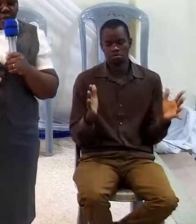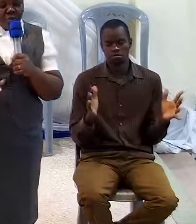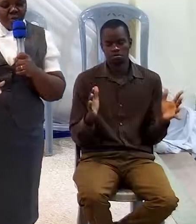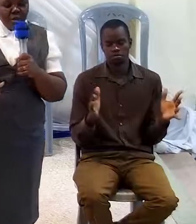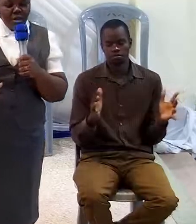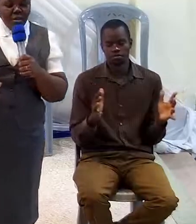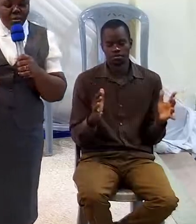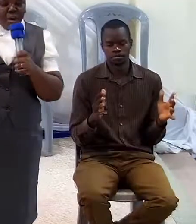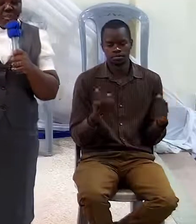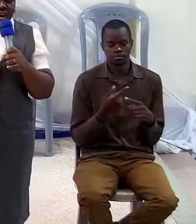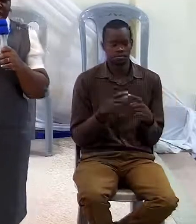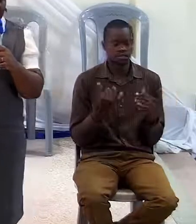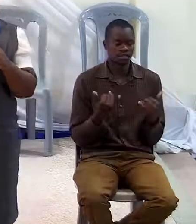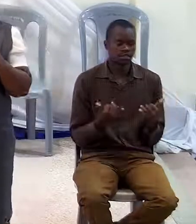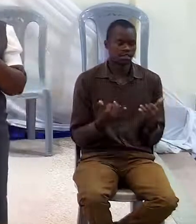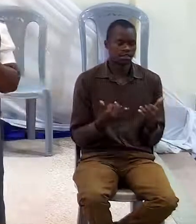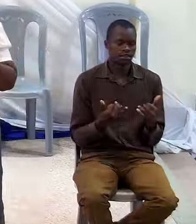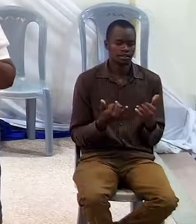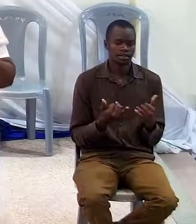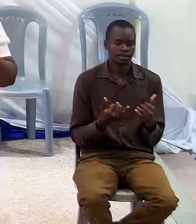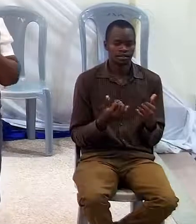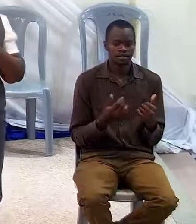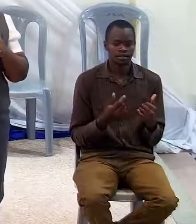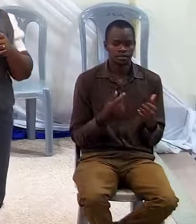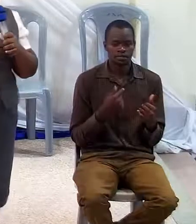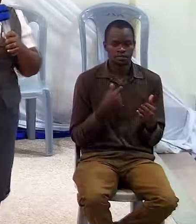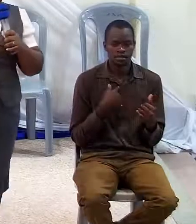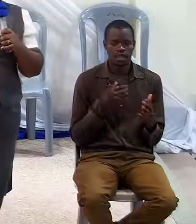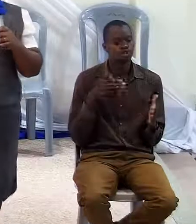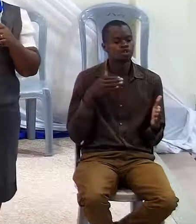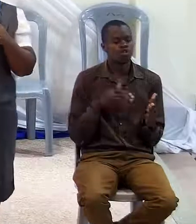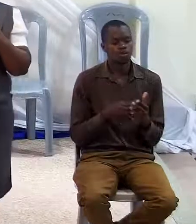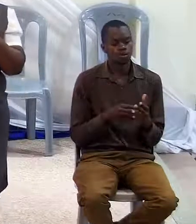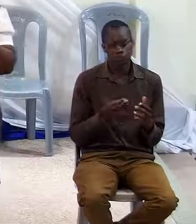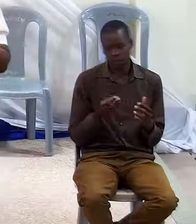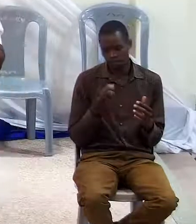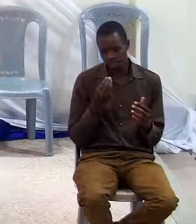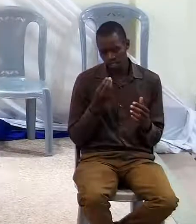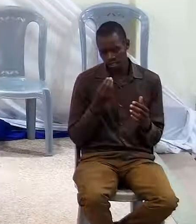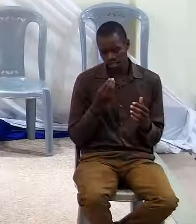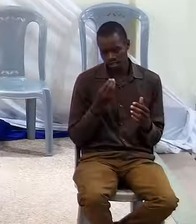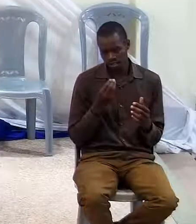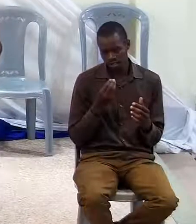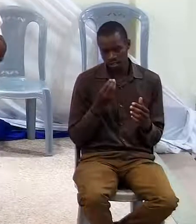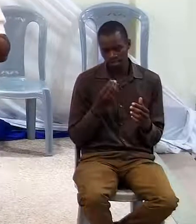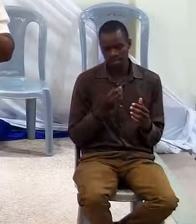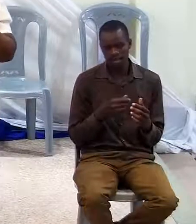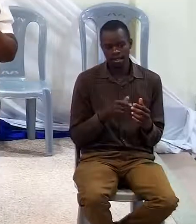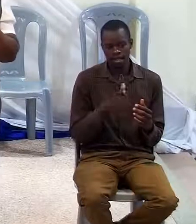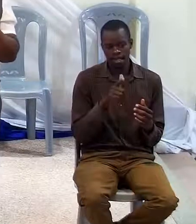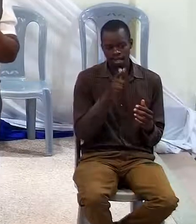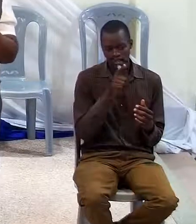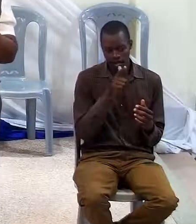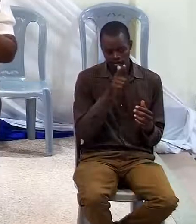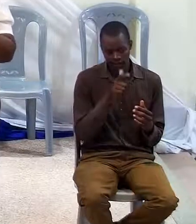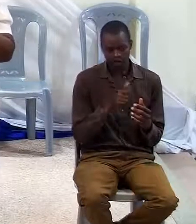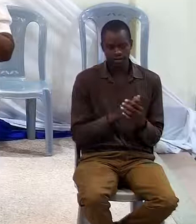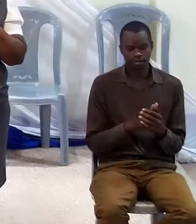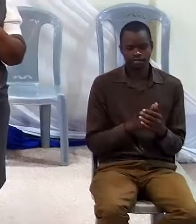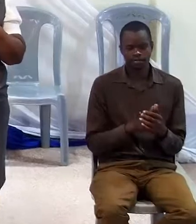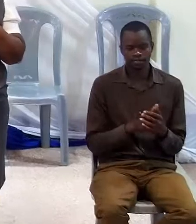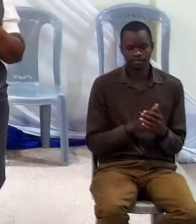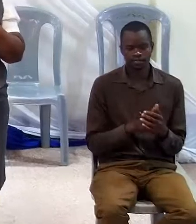is I'm not going to eat lunch. I'm not going to eat